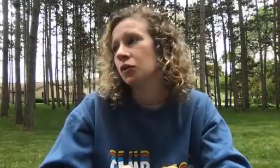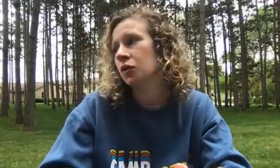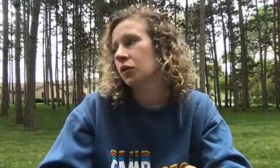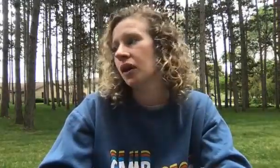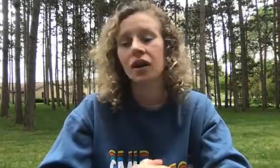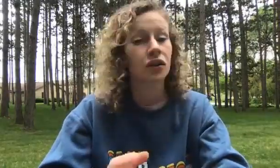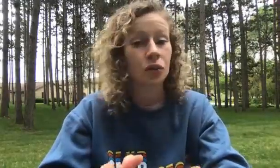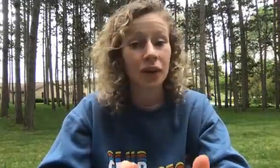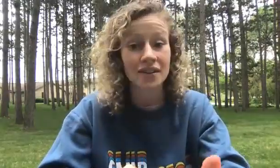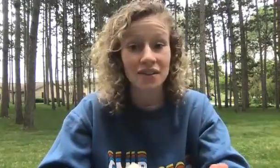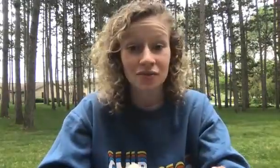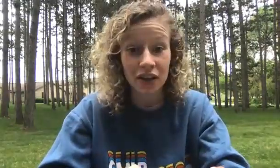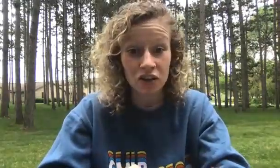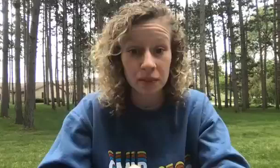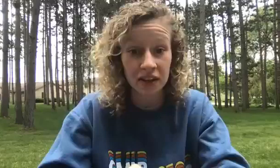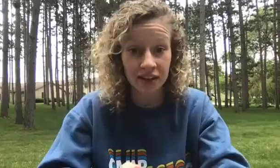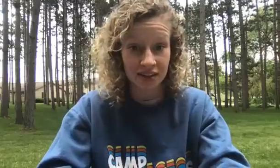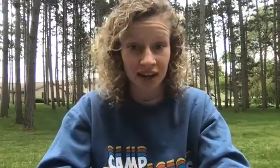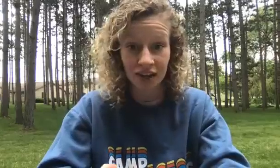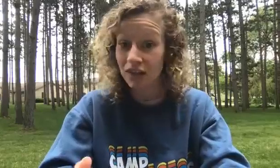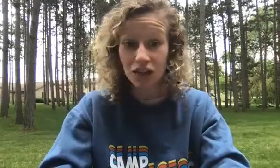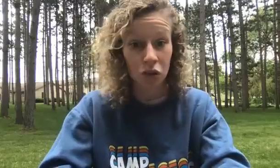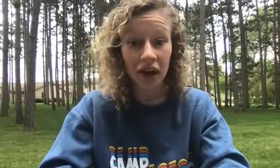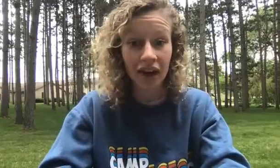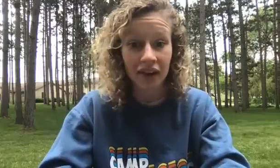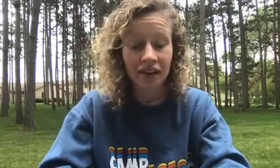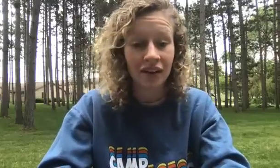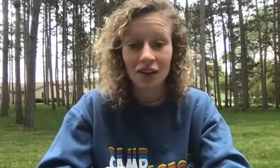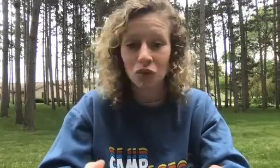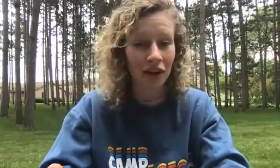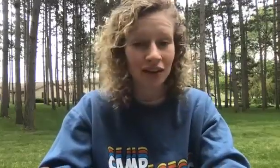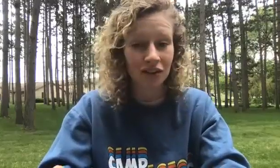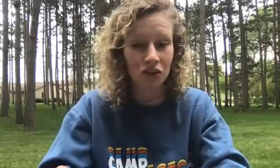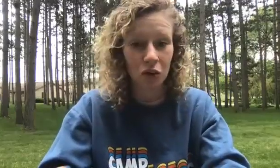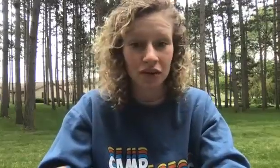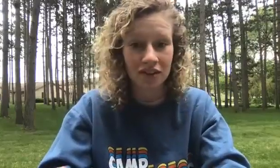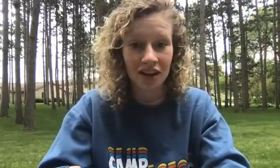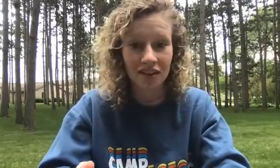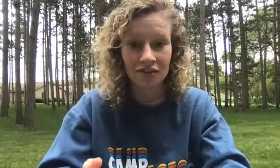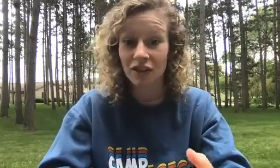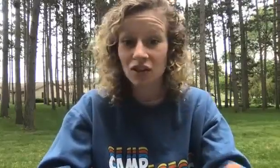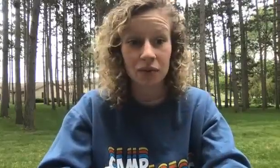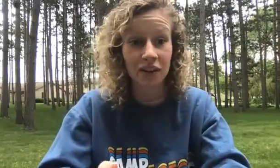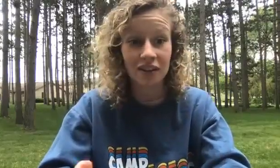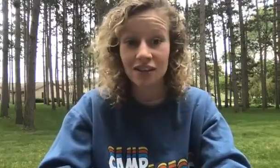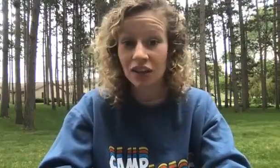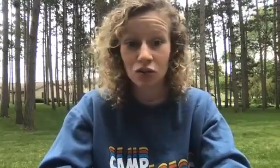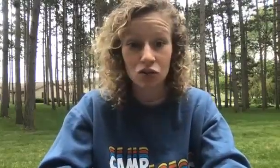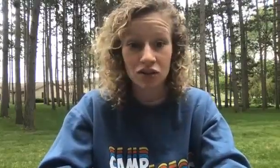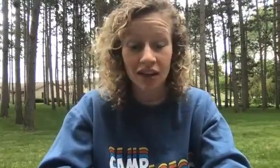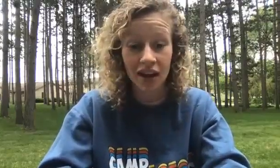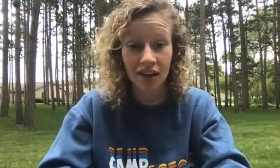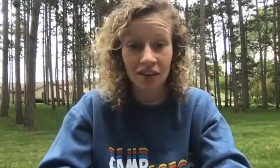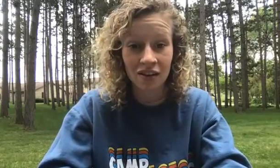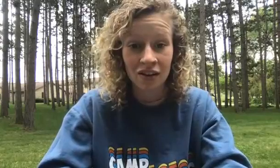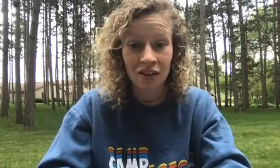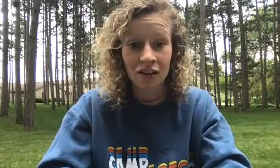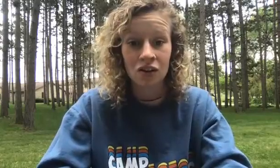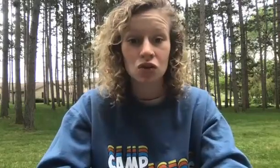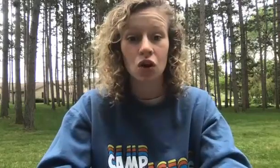you want to finger spell it instead, that's okay. It's okay not to know all the signs, and finger spelling can tell you just that.